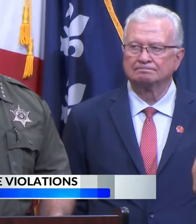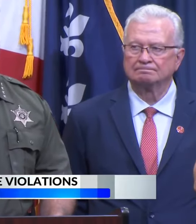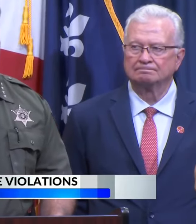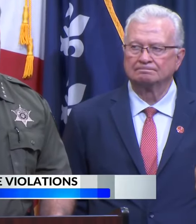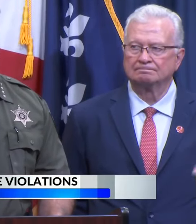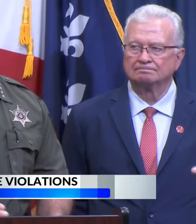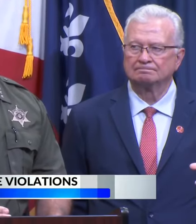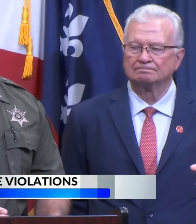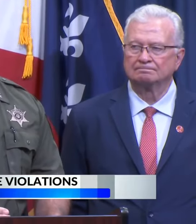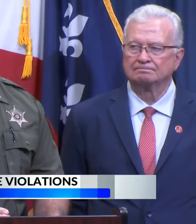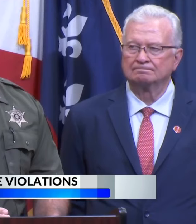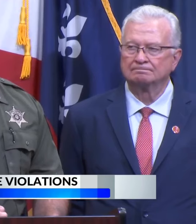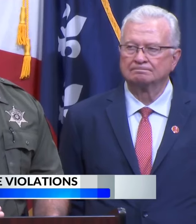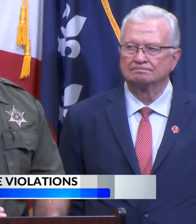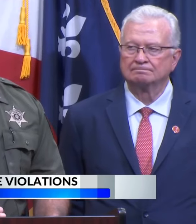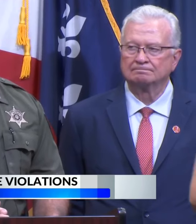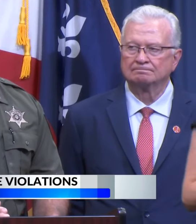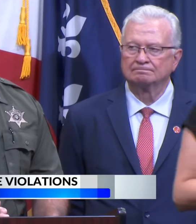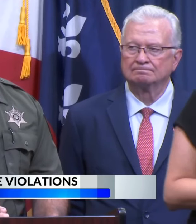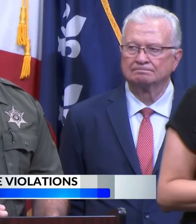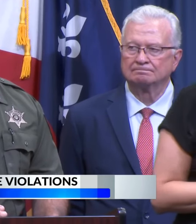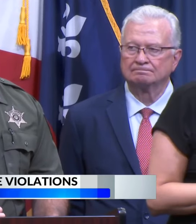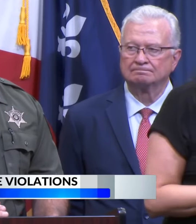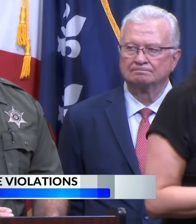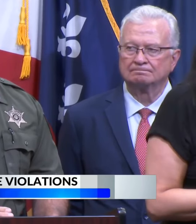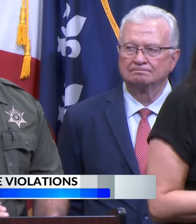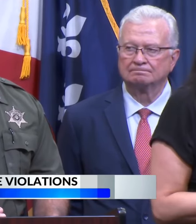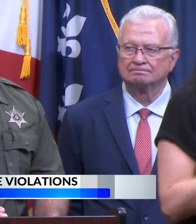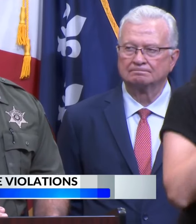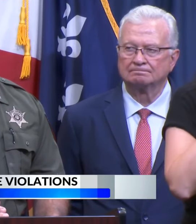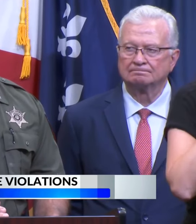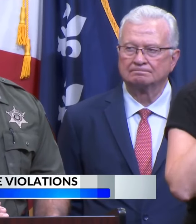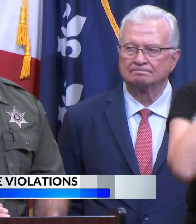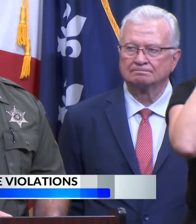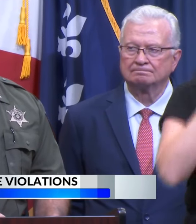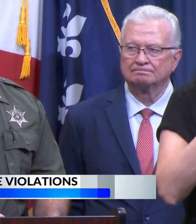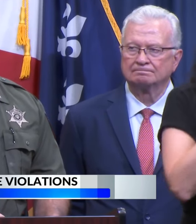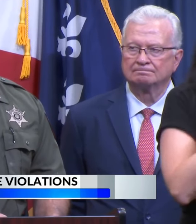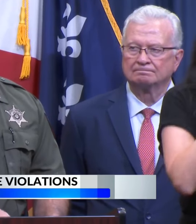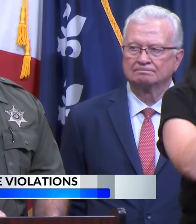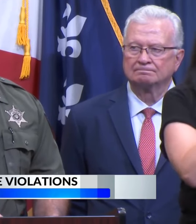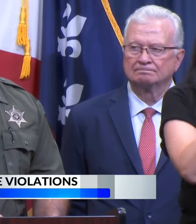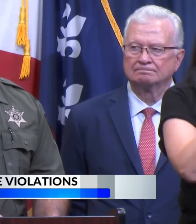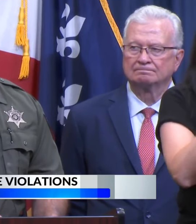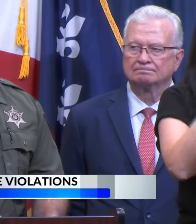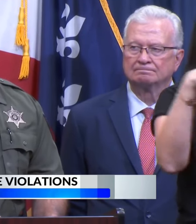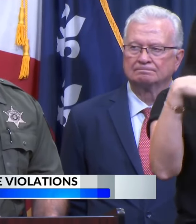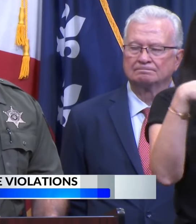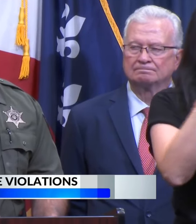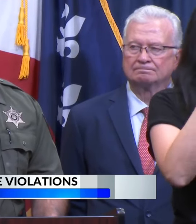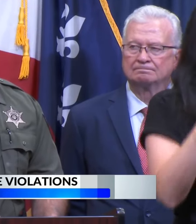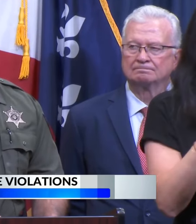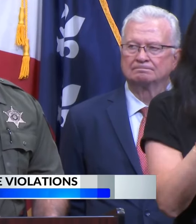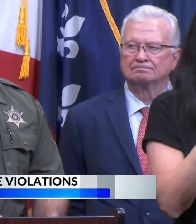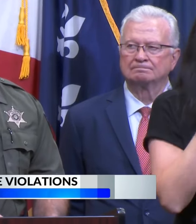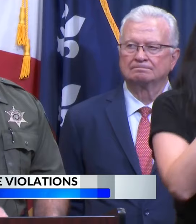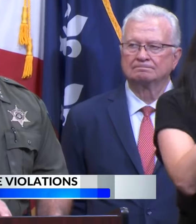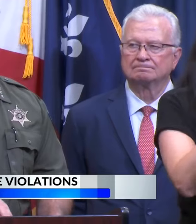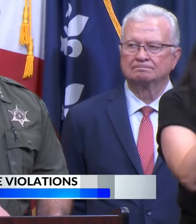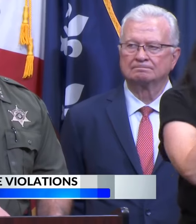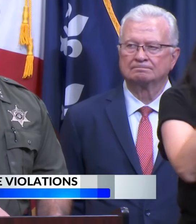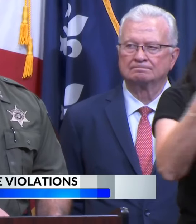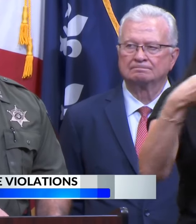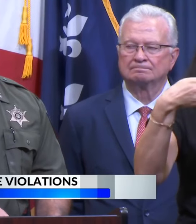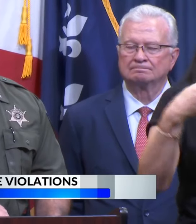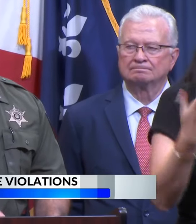Well, that's going to be a decision that's going to be promulgated through the OEP director as far as road closures. And